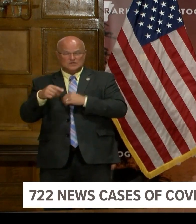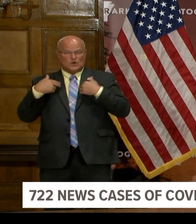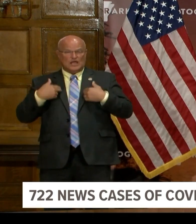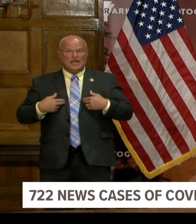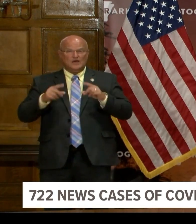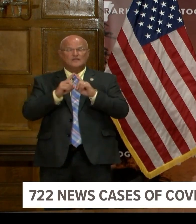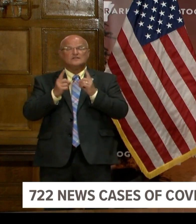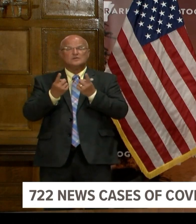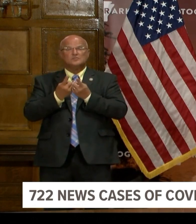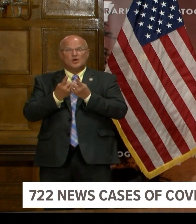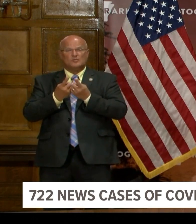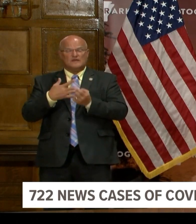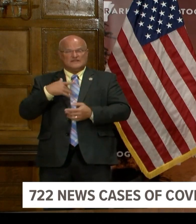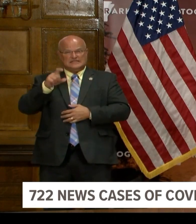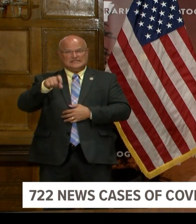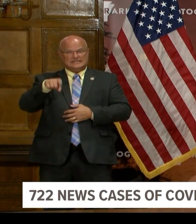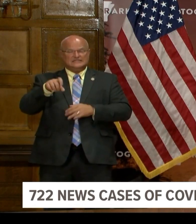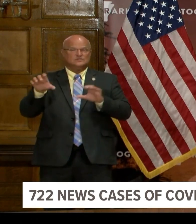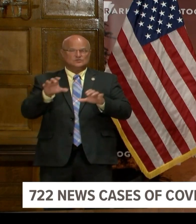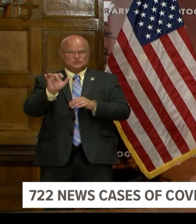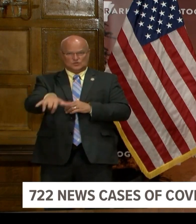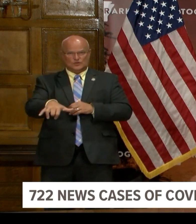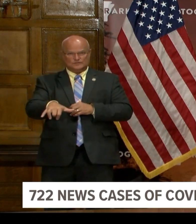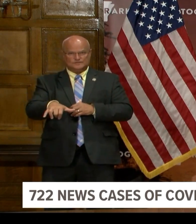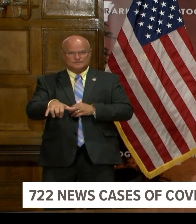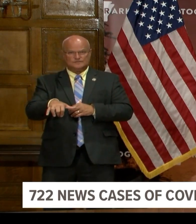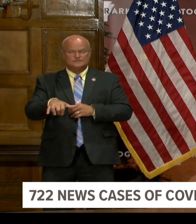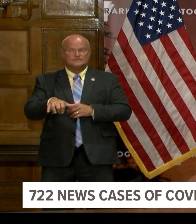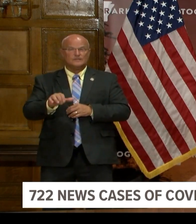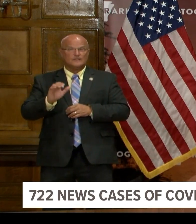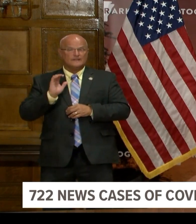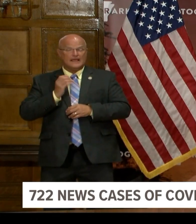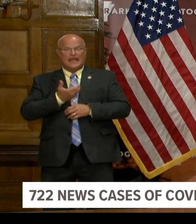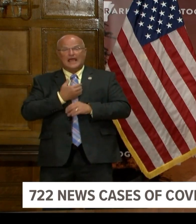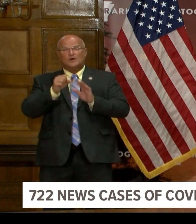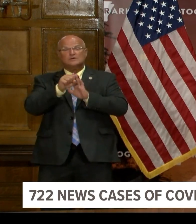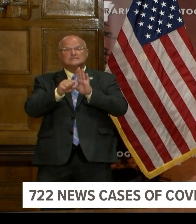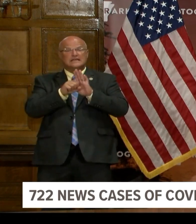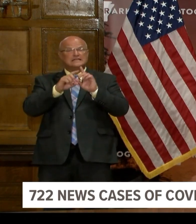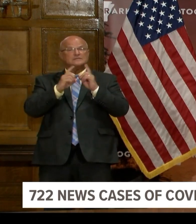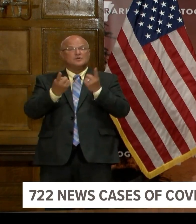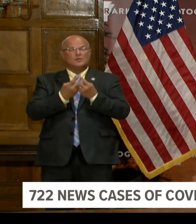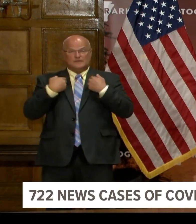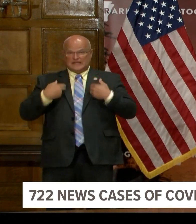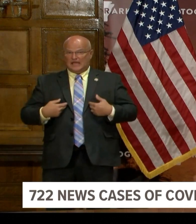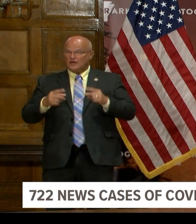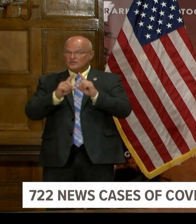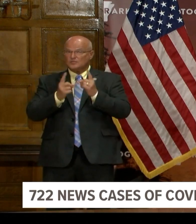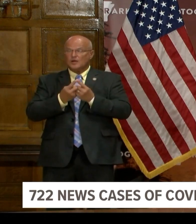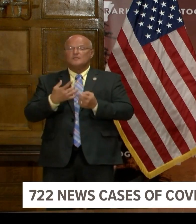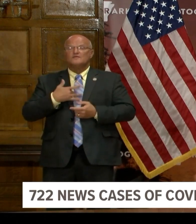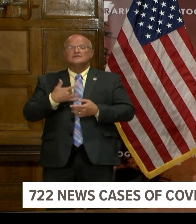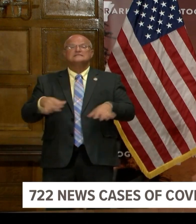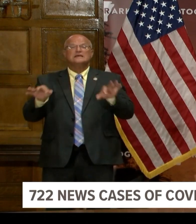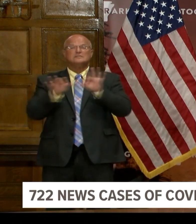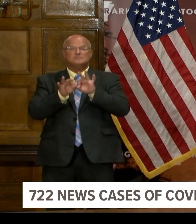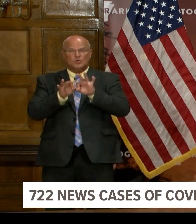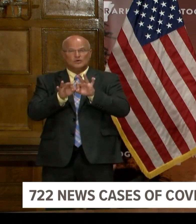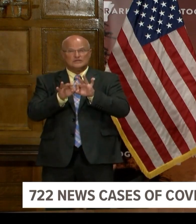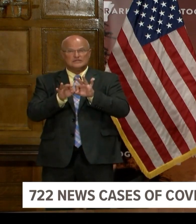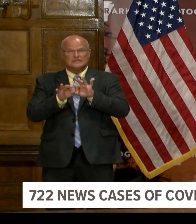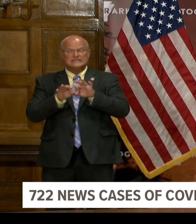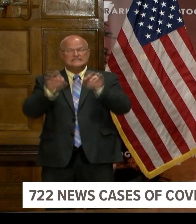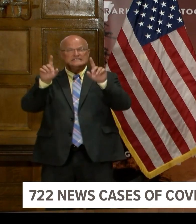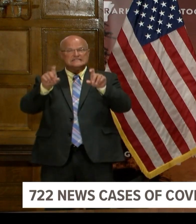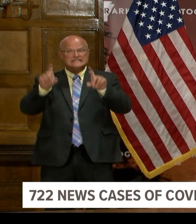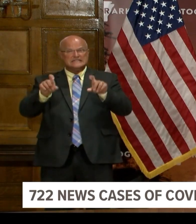departments feel it is necessary to do so. Our state health department feels it is important to test